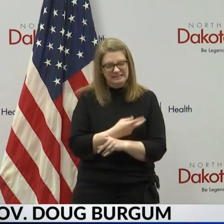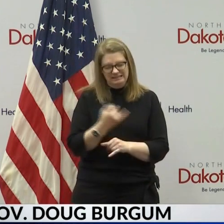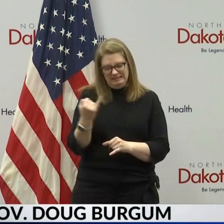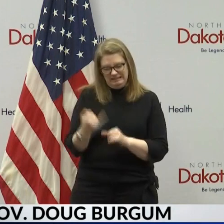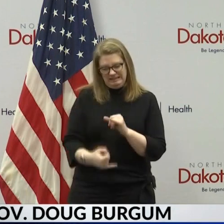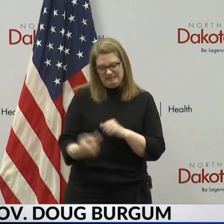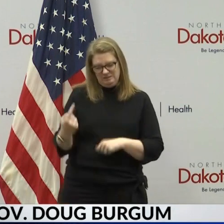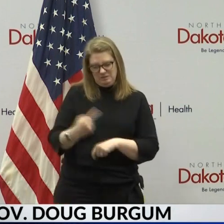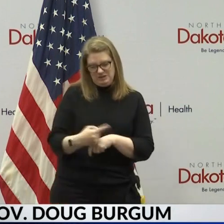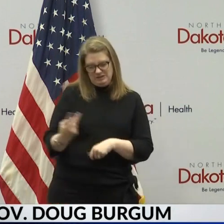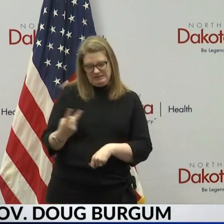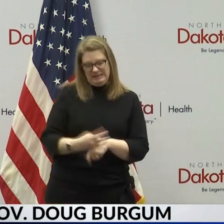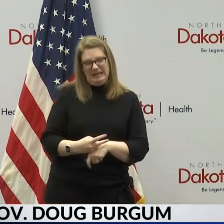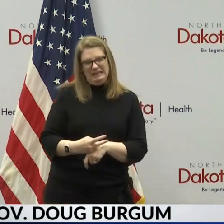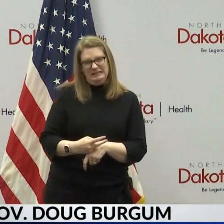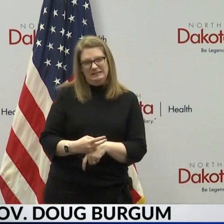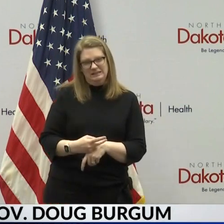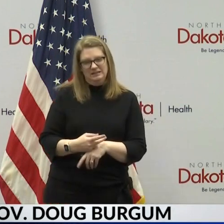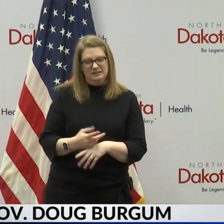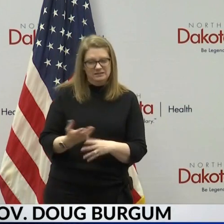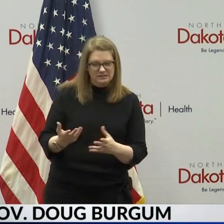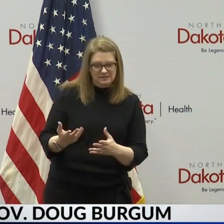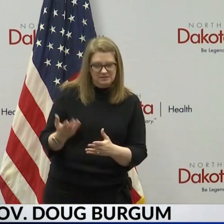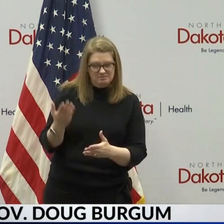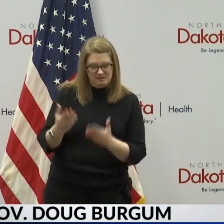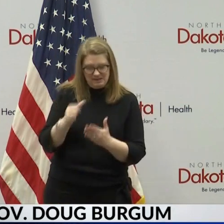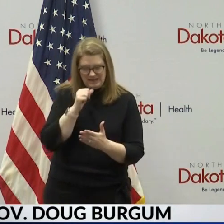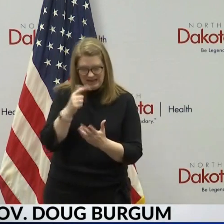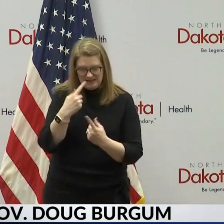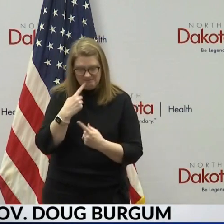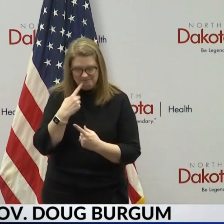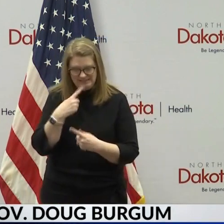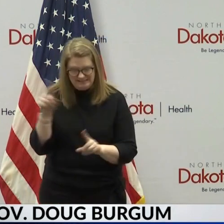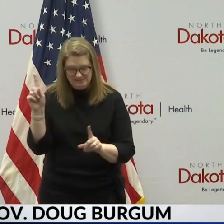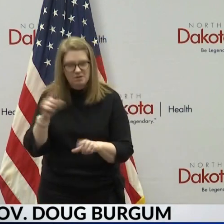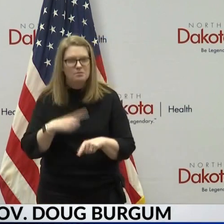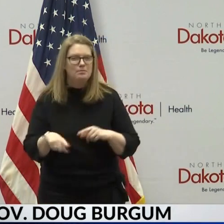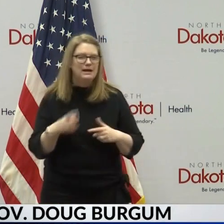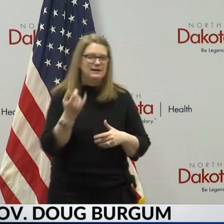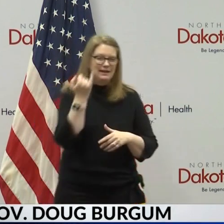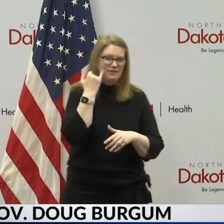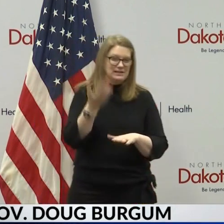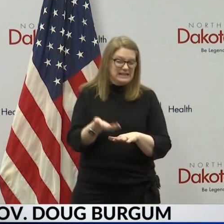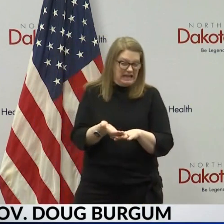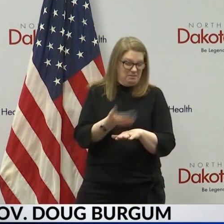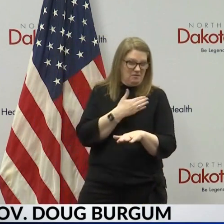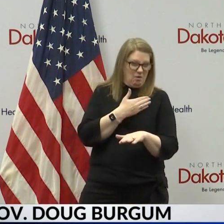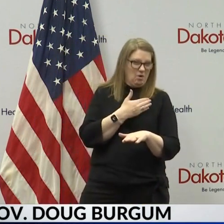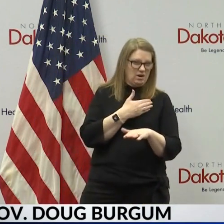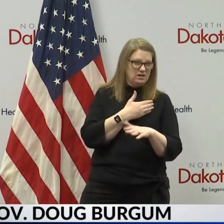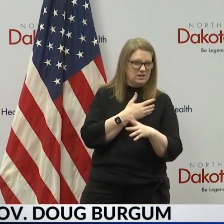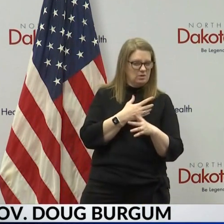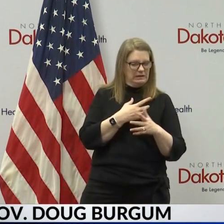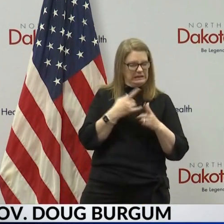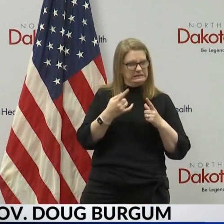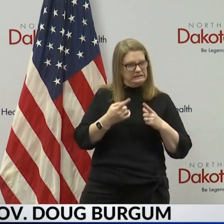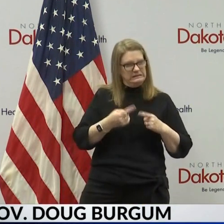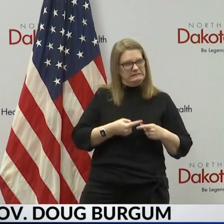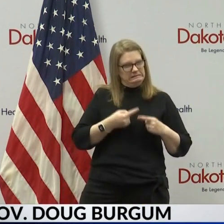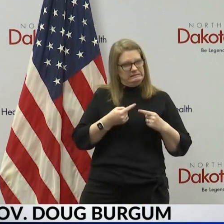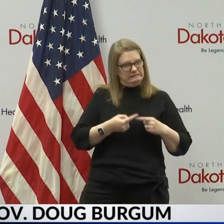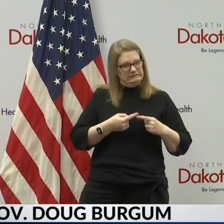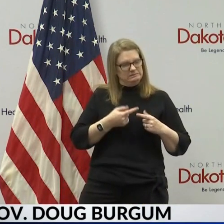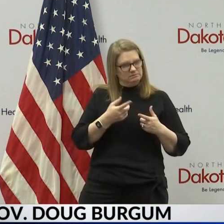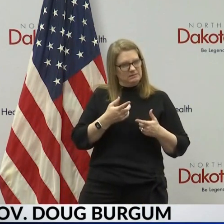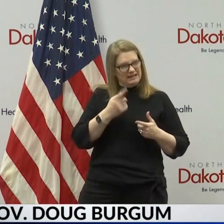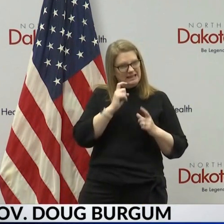last day or two fighting for their life, may not be effective. But if they get it early enough, it may be. But that's, again, the medical providers are doing